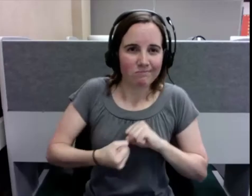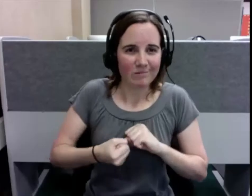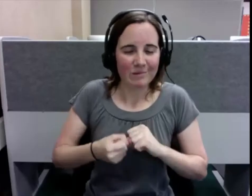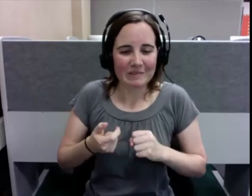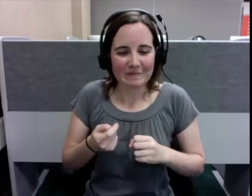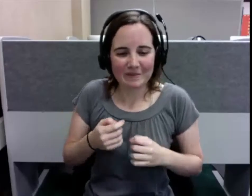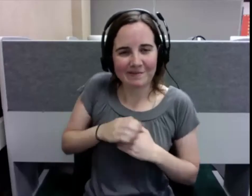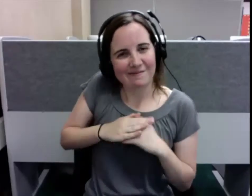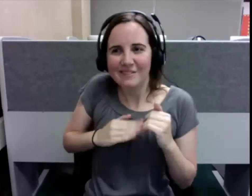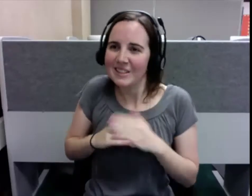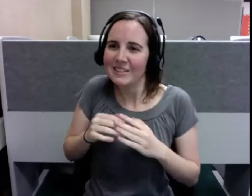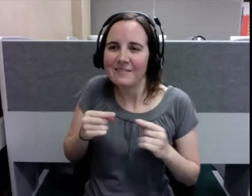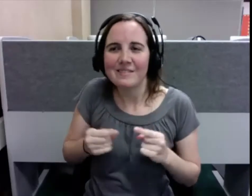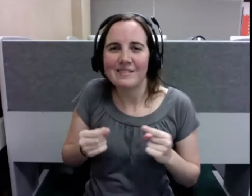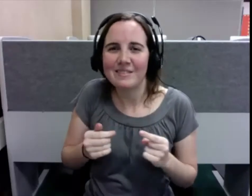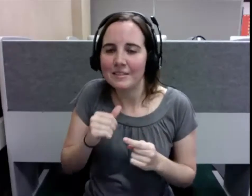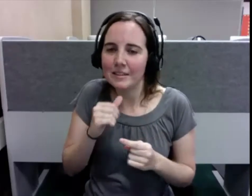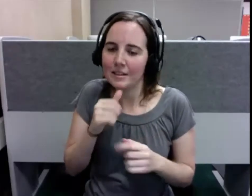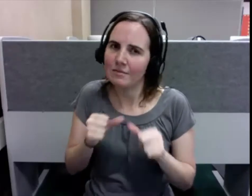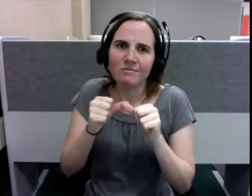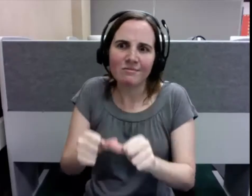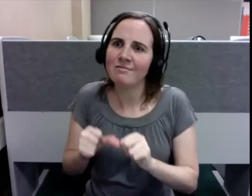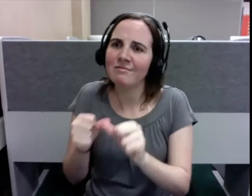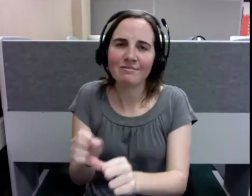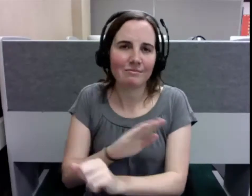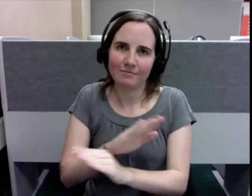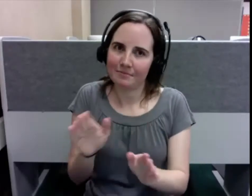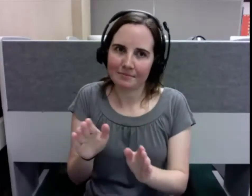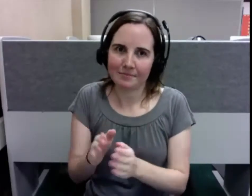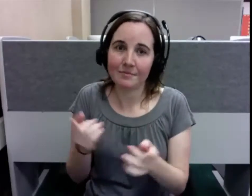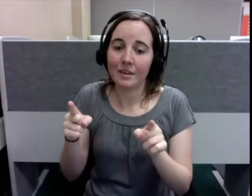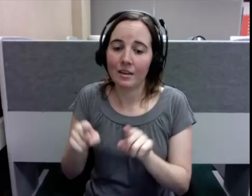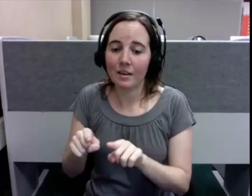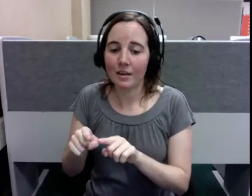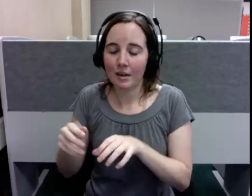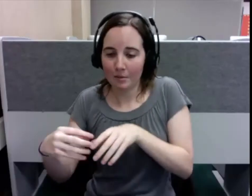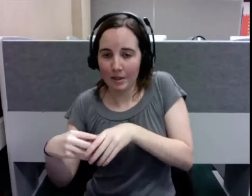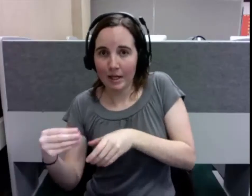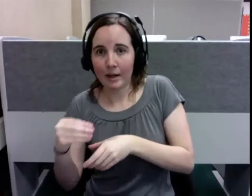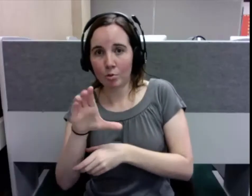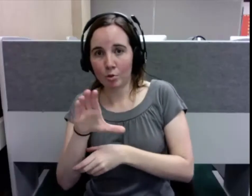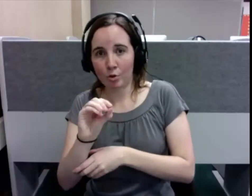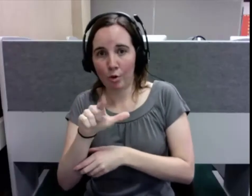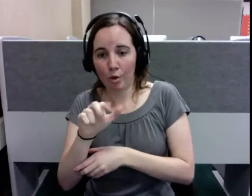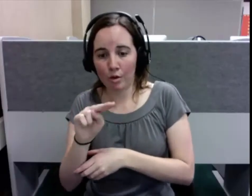the doctor gets to the end of the colon, those feelings go away, and this is when they really get the good